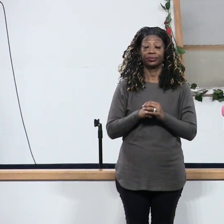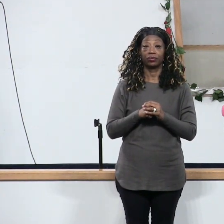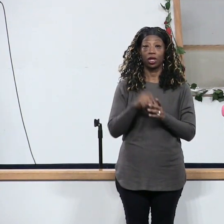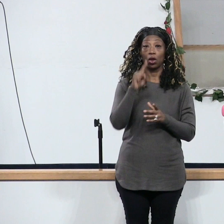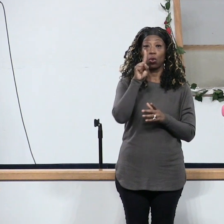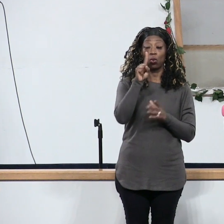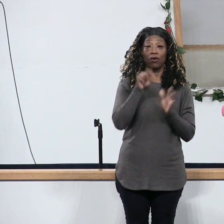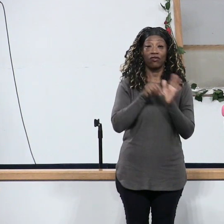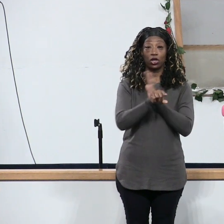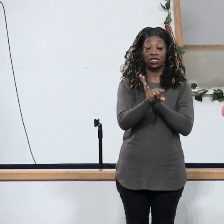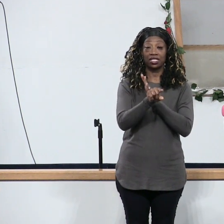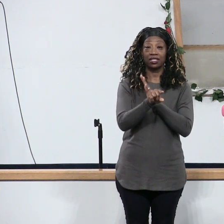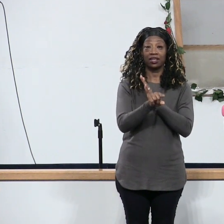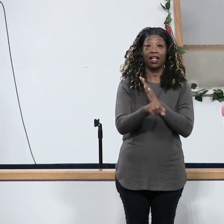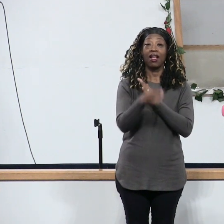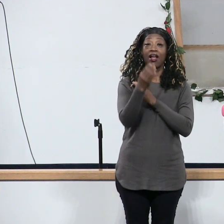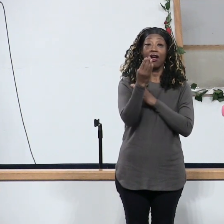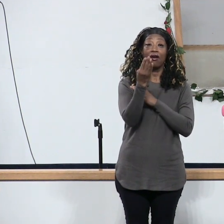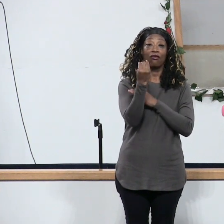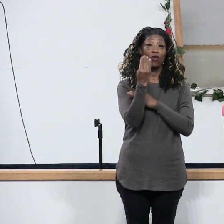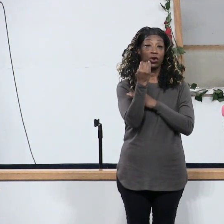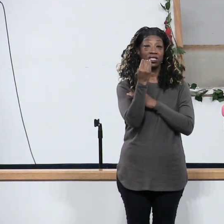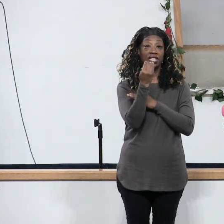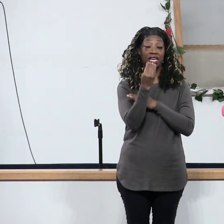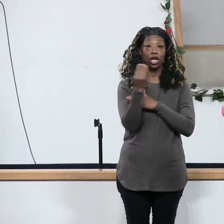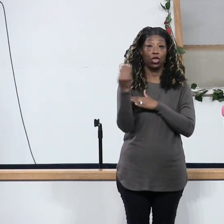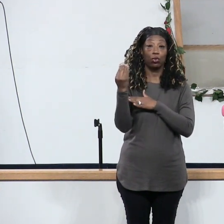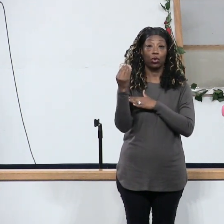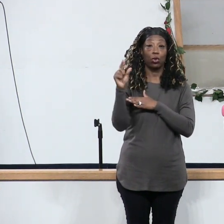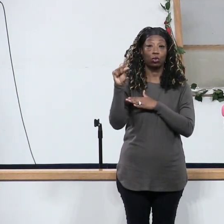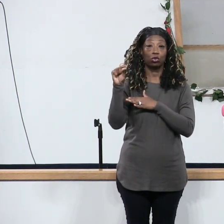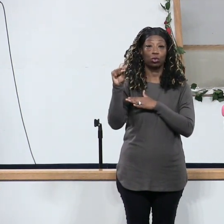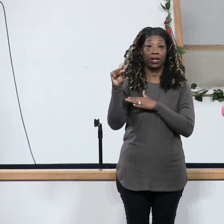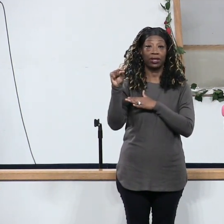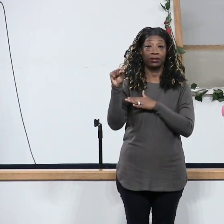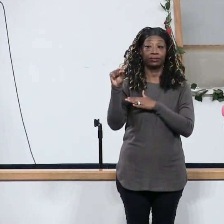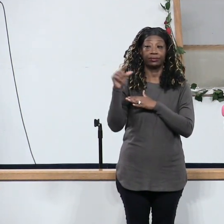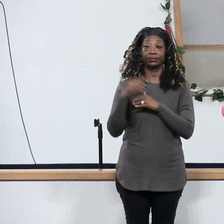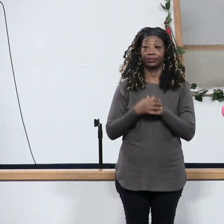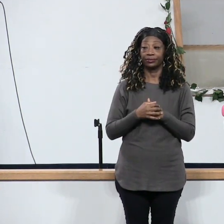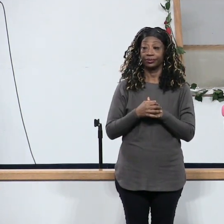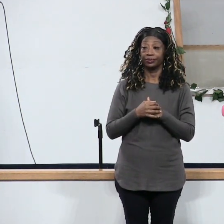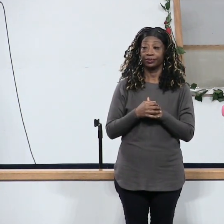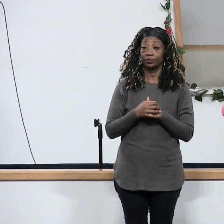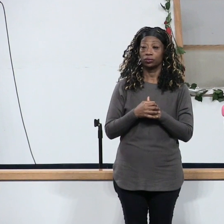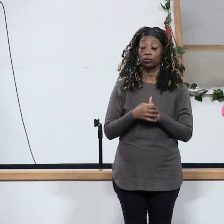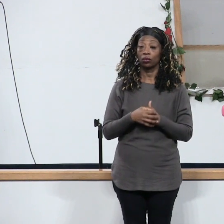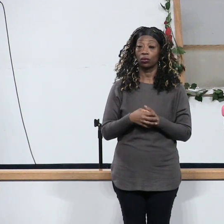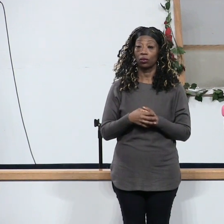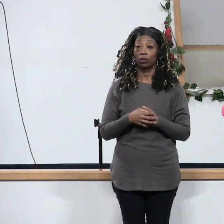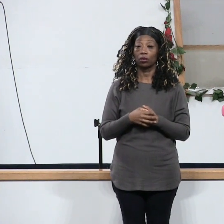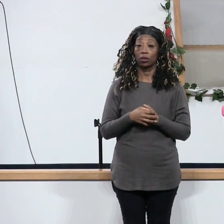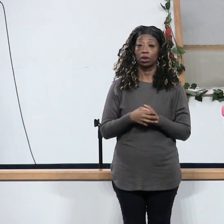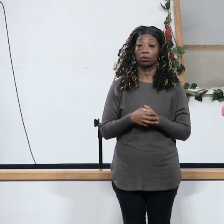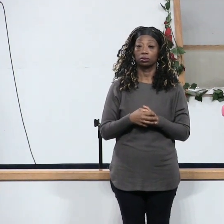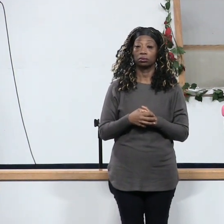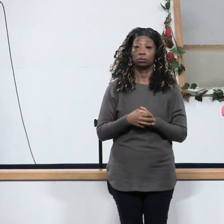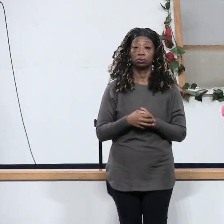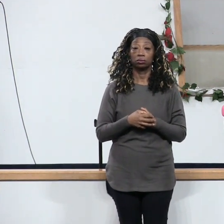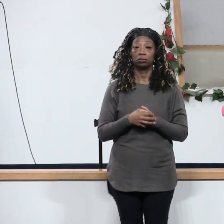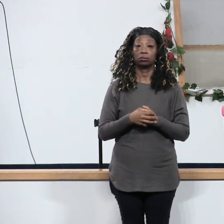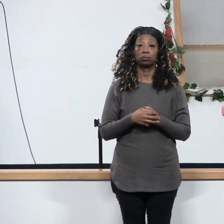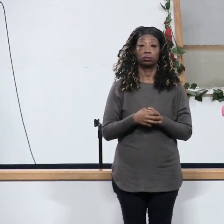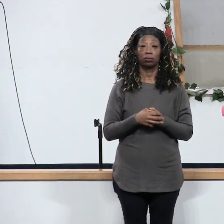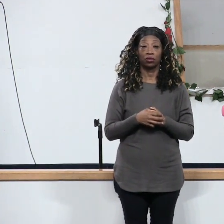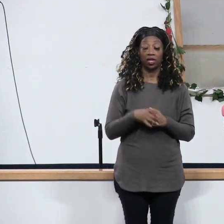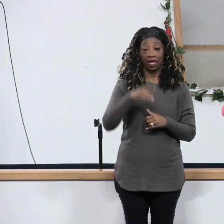Going to verses 14 through 20. I'll say say yes. So